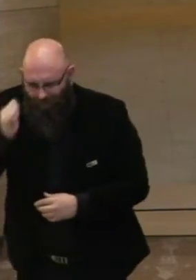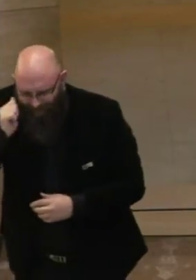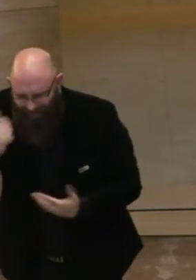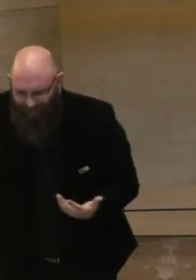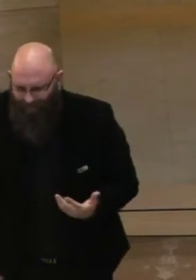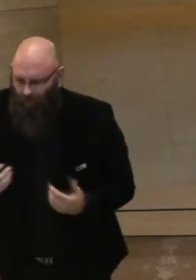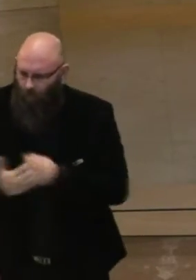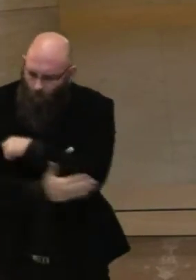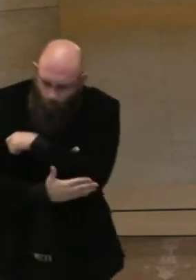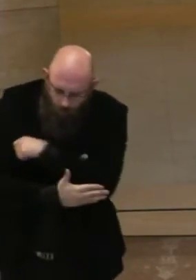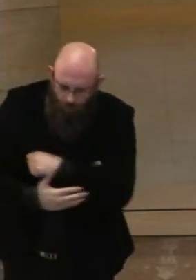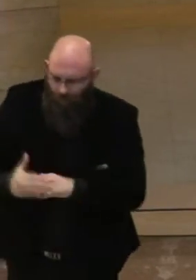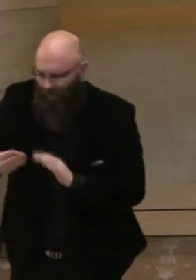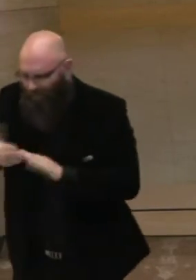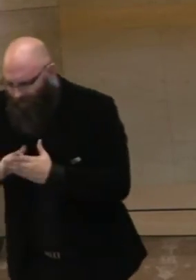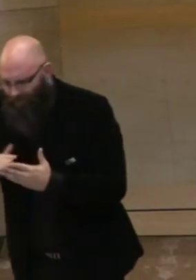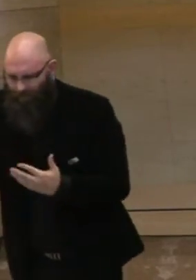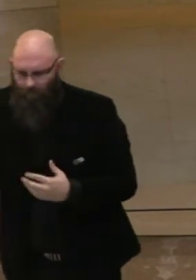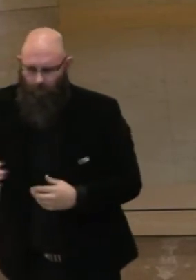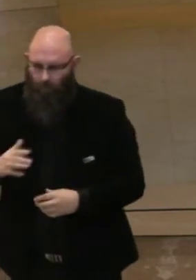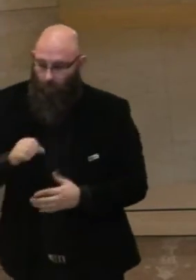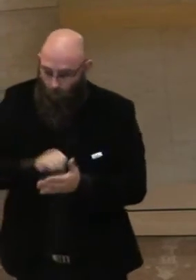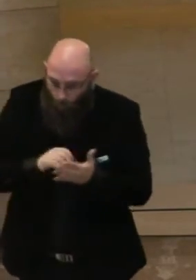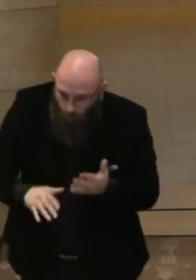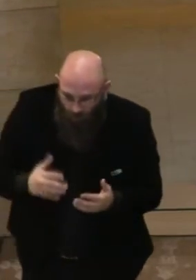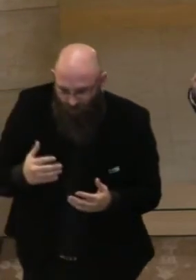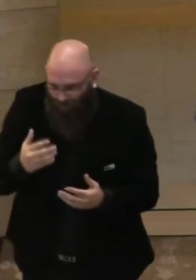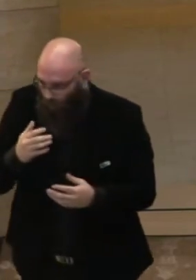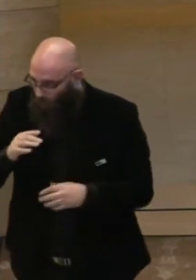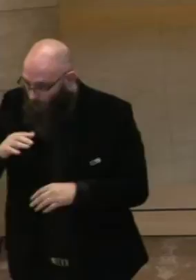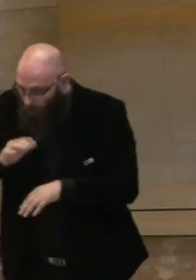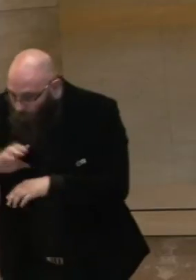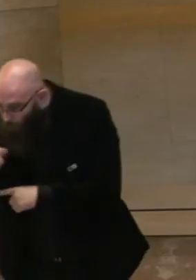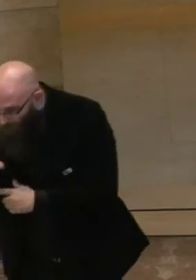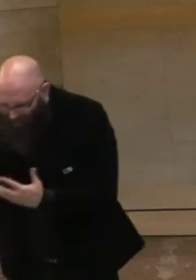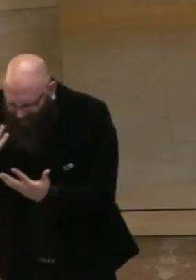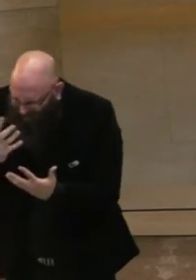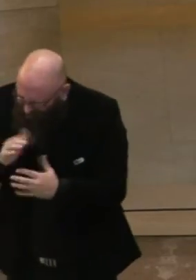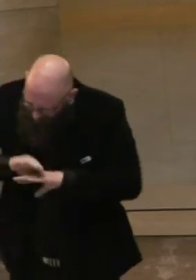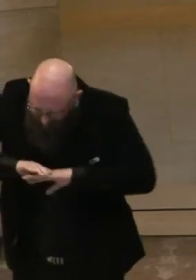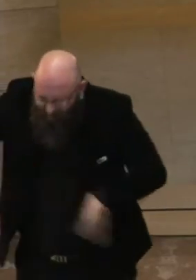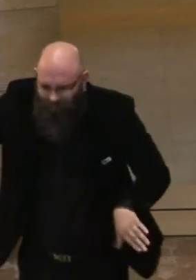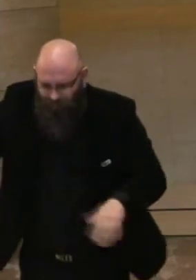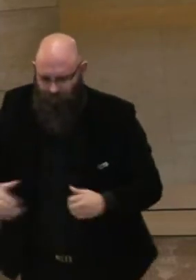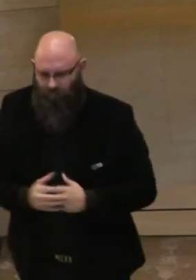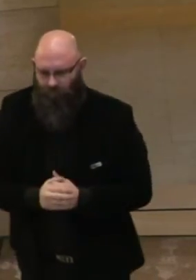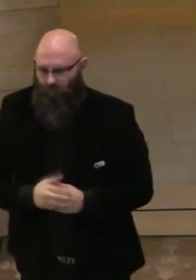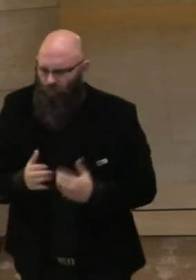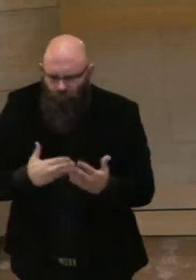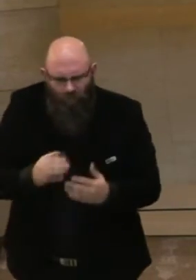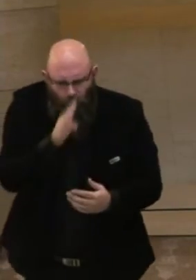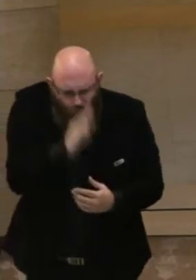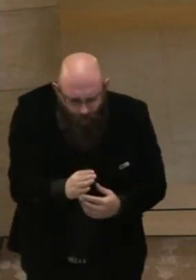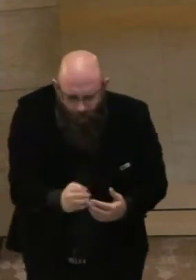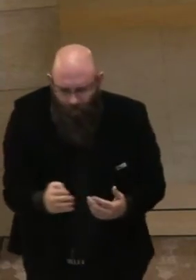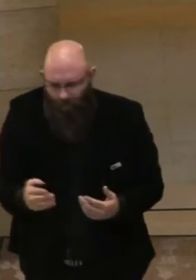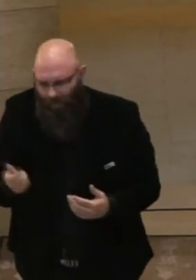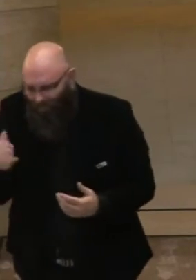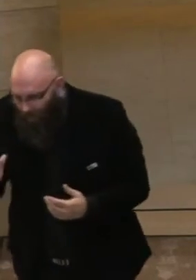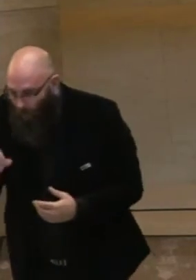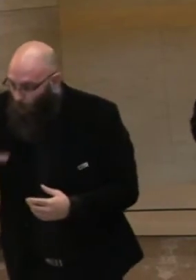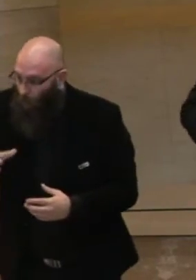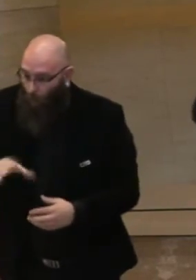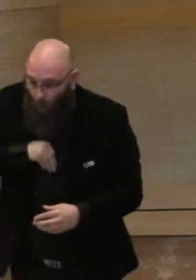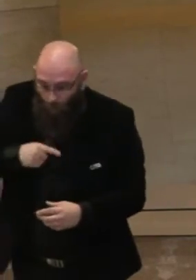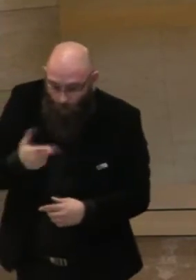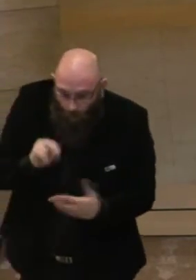having an abortion, the war on drugs, whether you're straight or whether you own a gun or not. And while